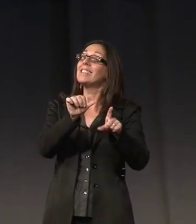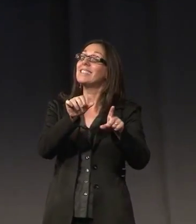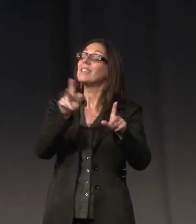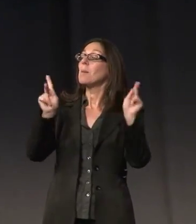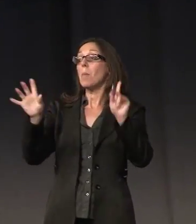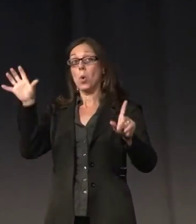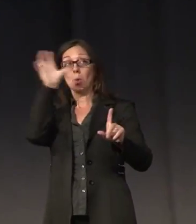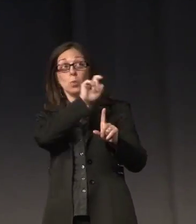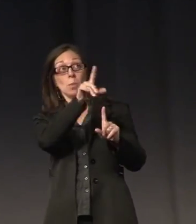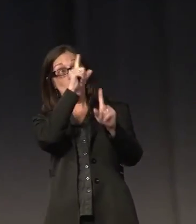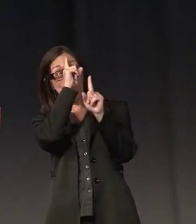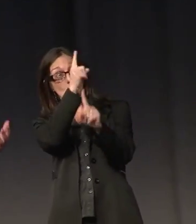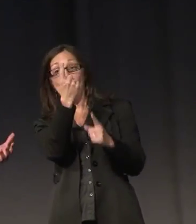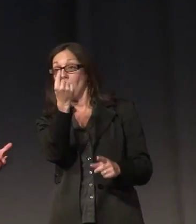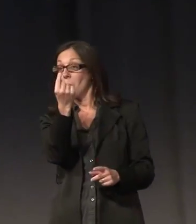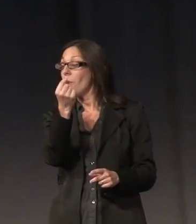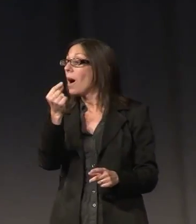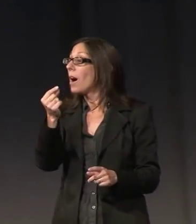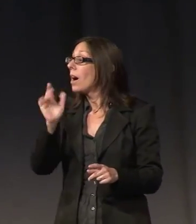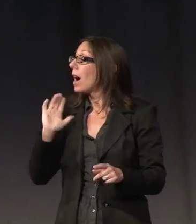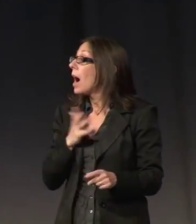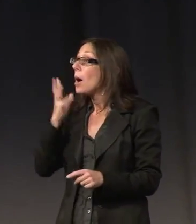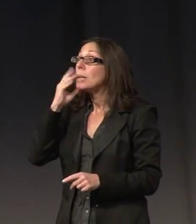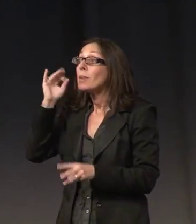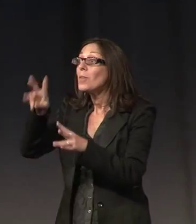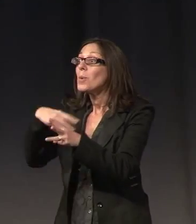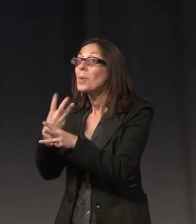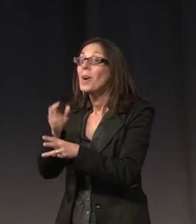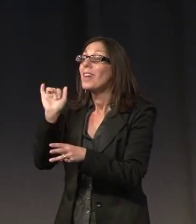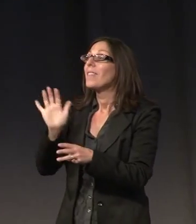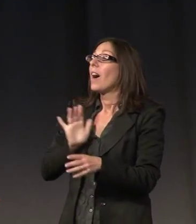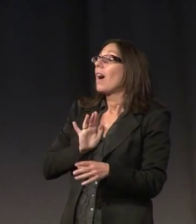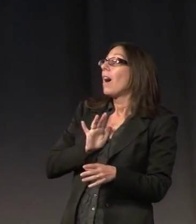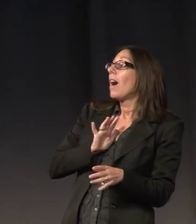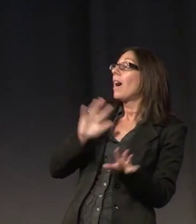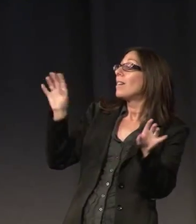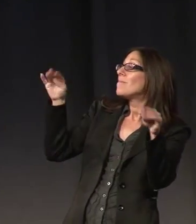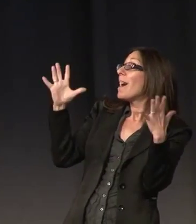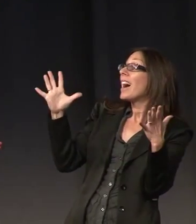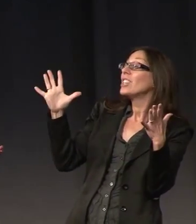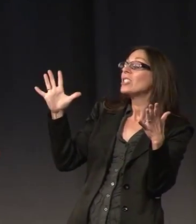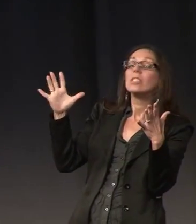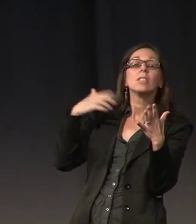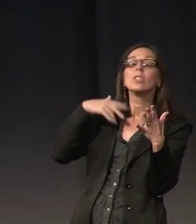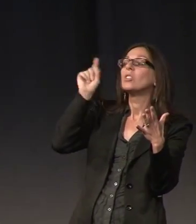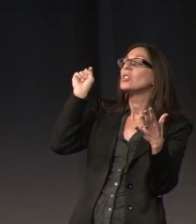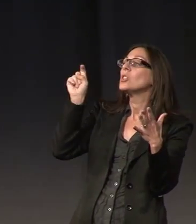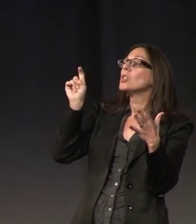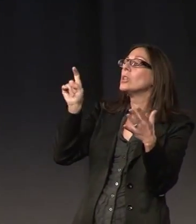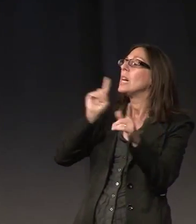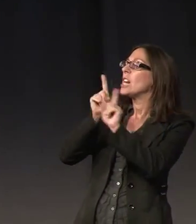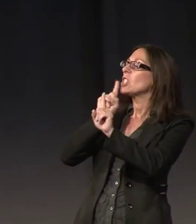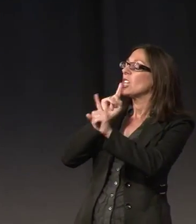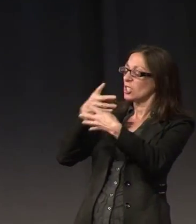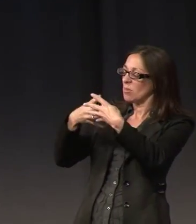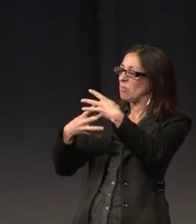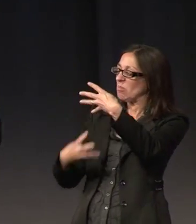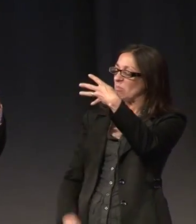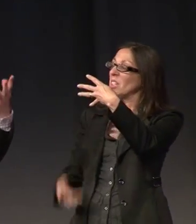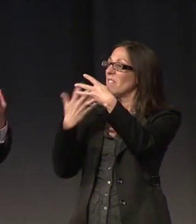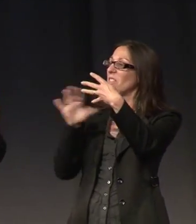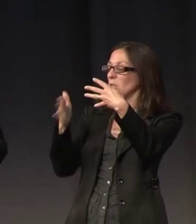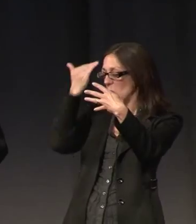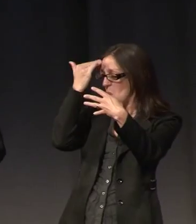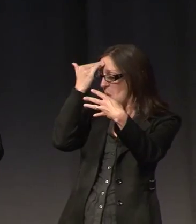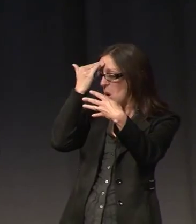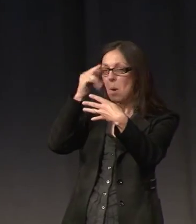the magic of our experience of the world. And I just want to lay it to rest that that is not at all my goal. I'm interested in